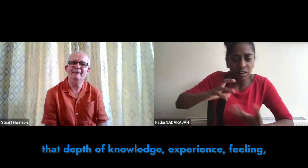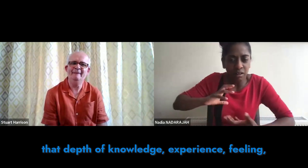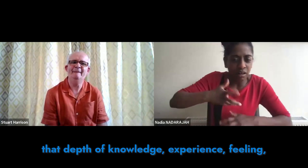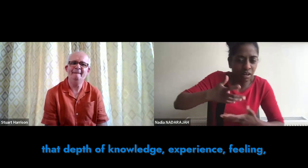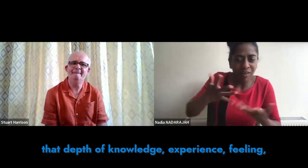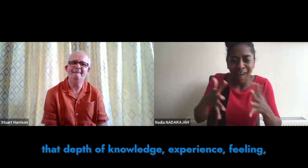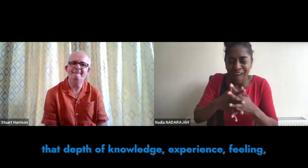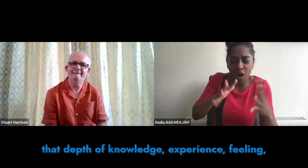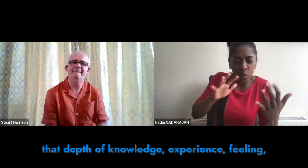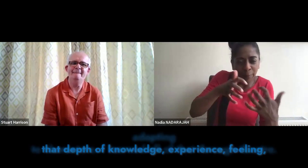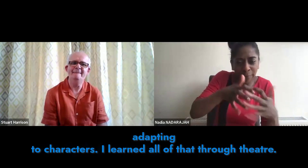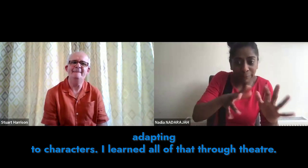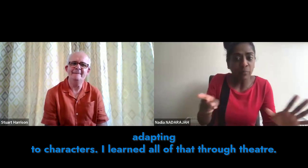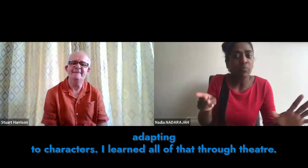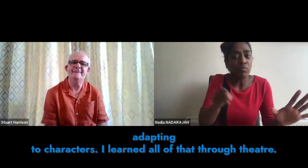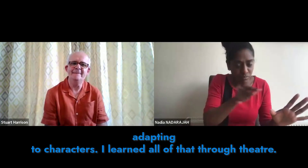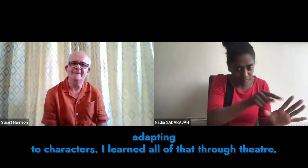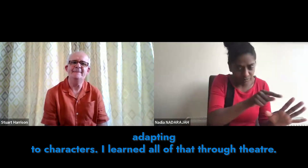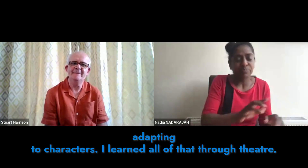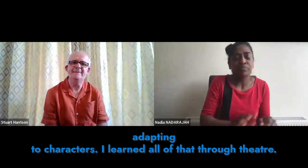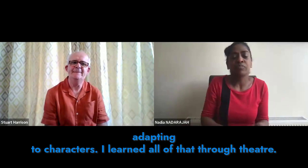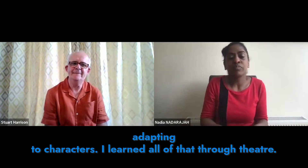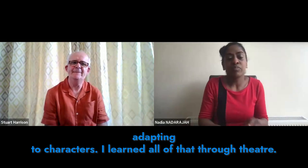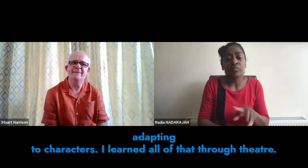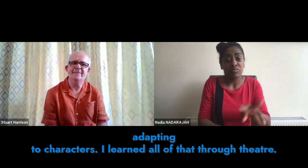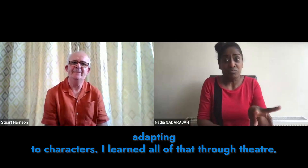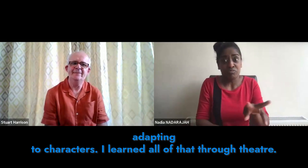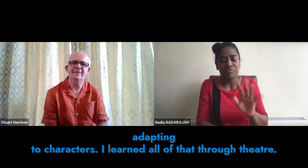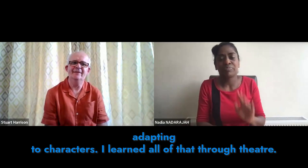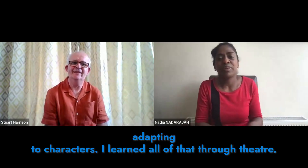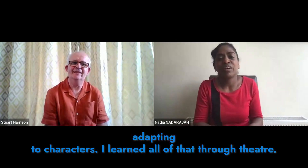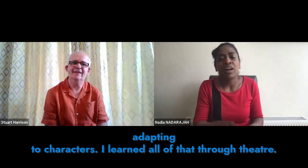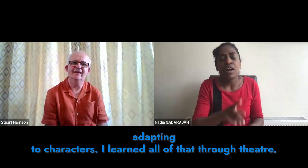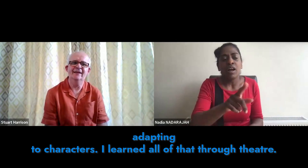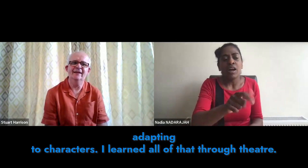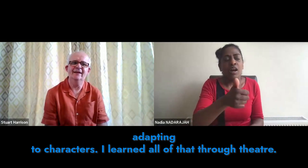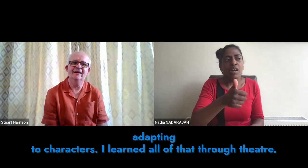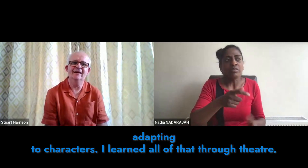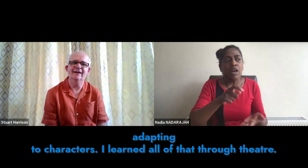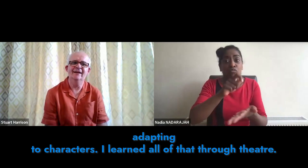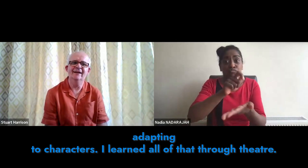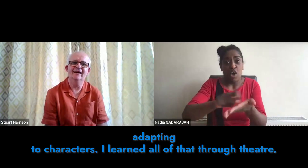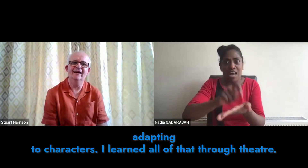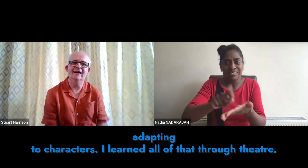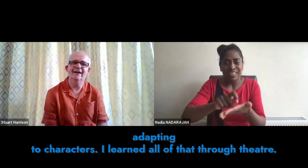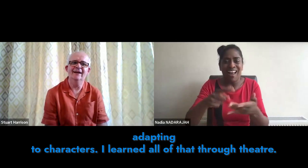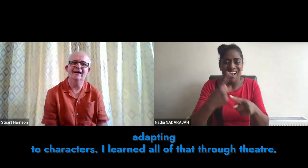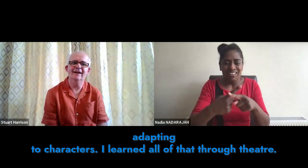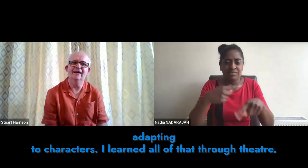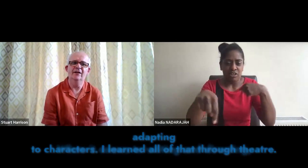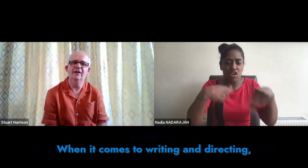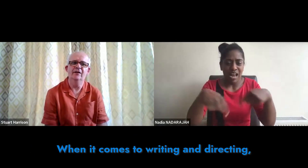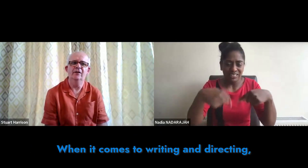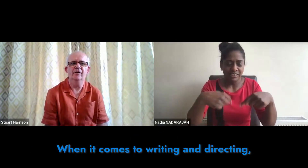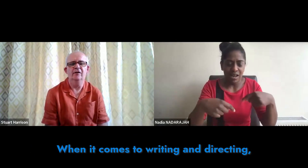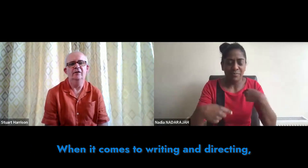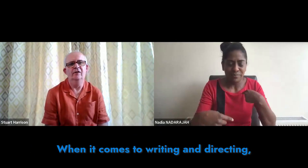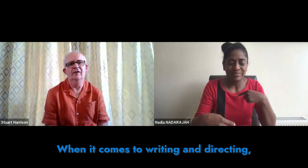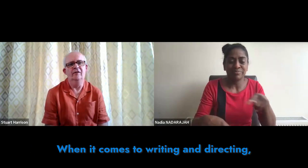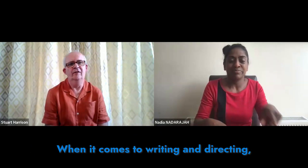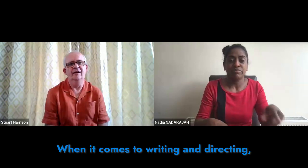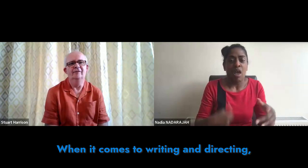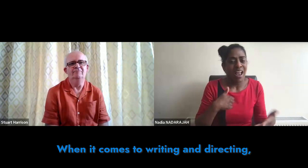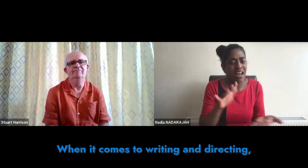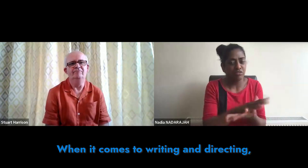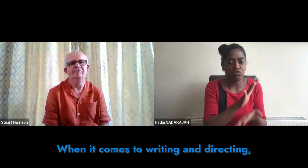experience, feeling, and adapting to characters. I learned all of that through theatre. When it comes